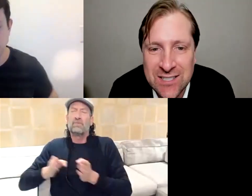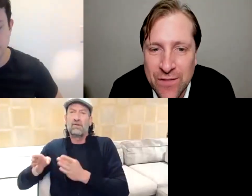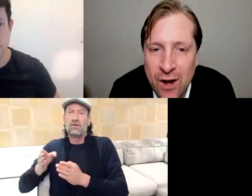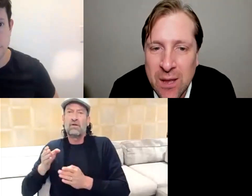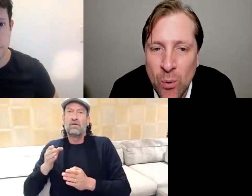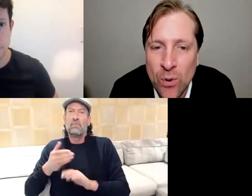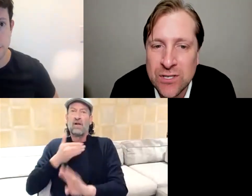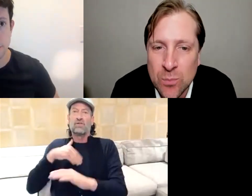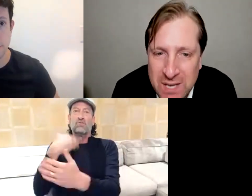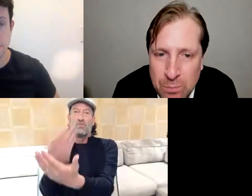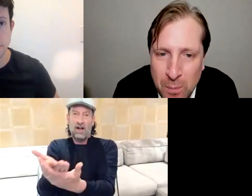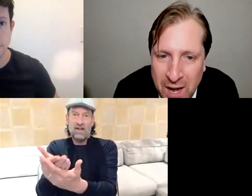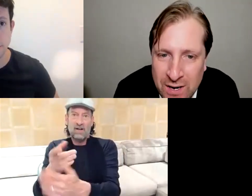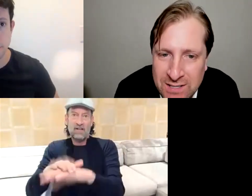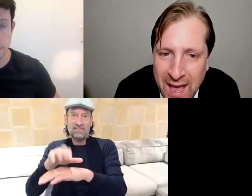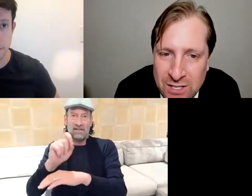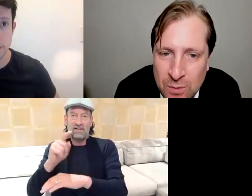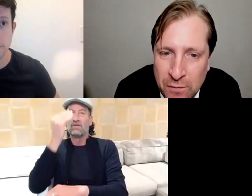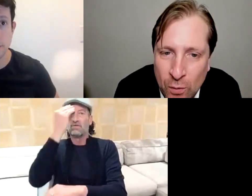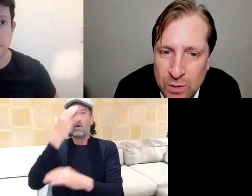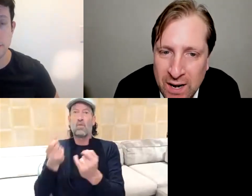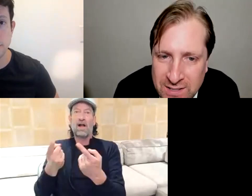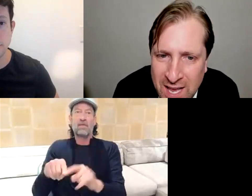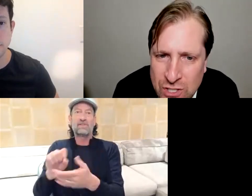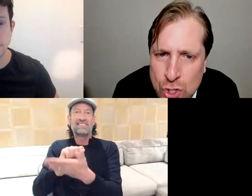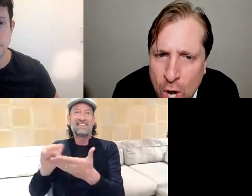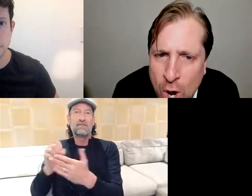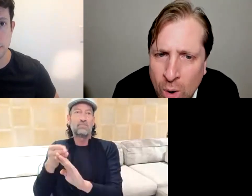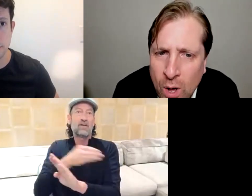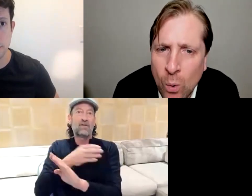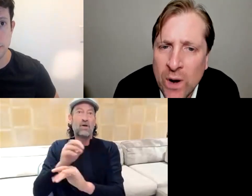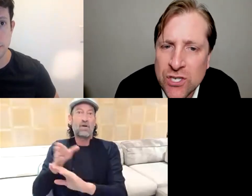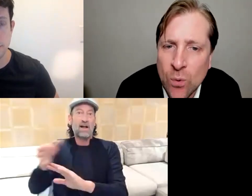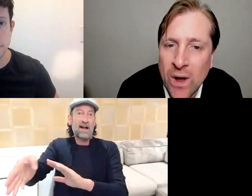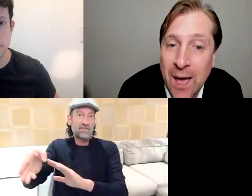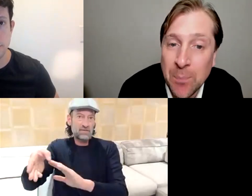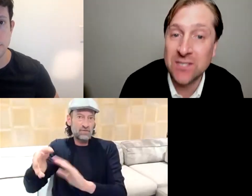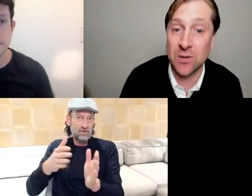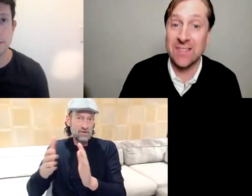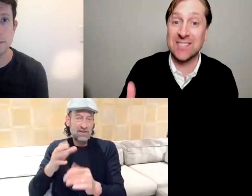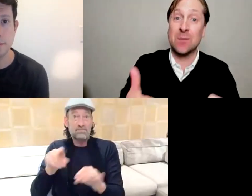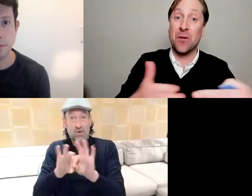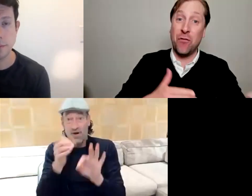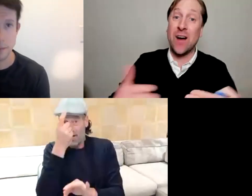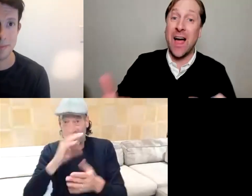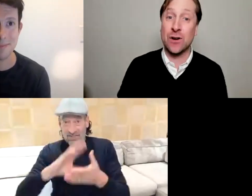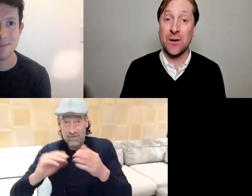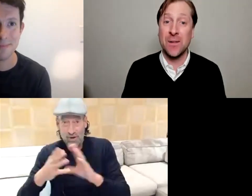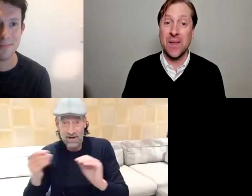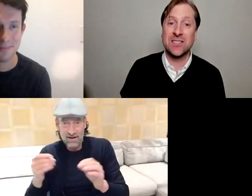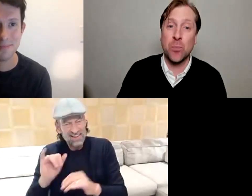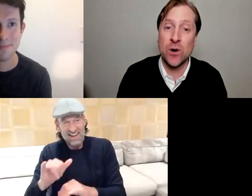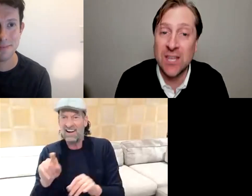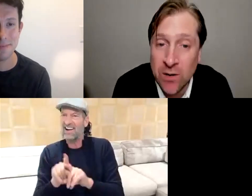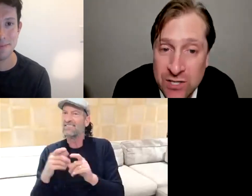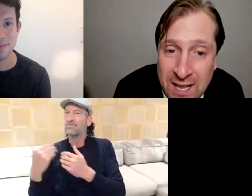it's very important to be prepared as an actor before you get on set to know what happens in the scene before or after.